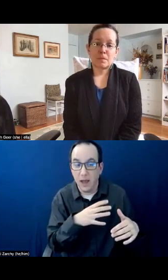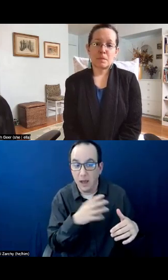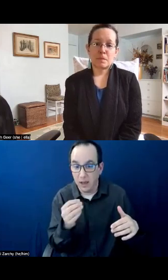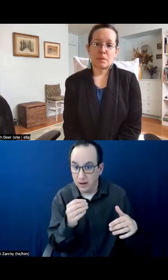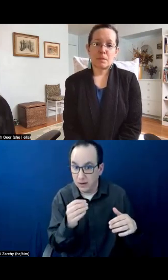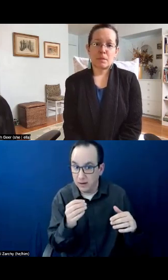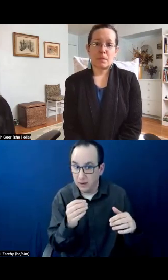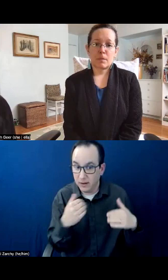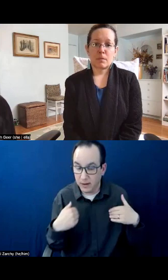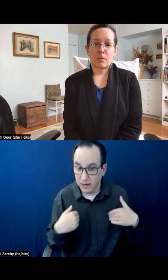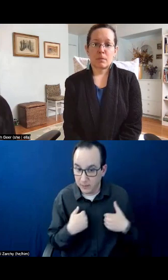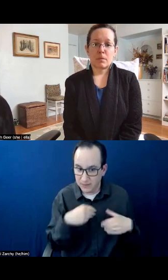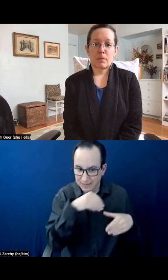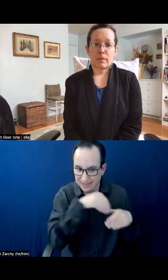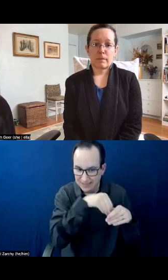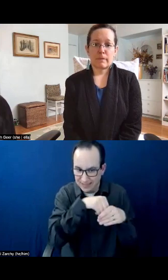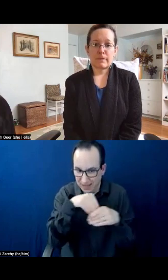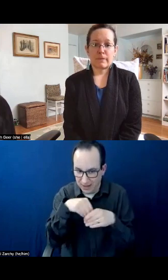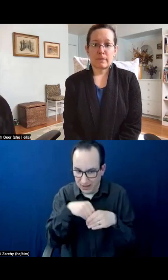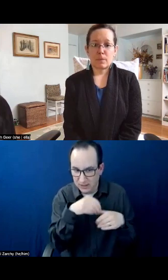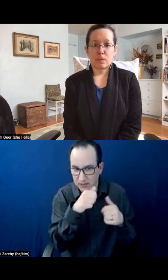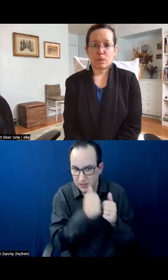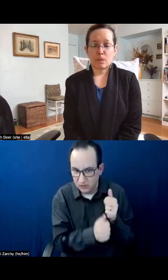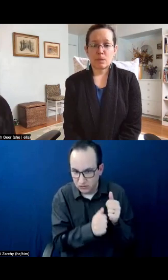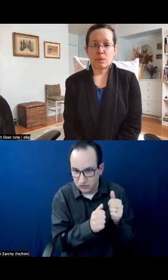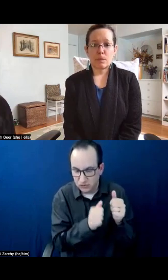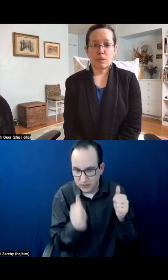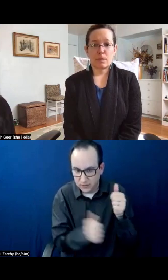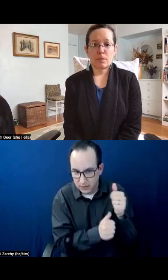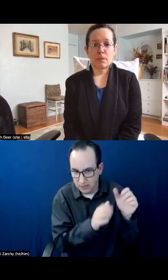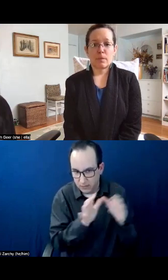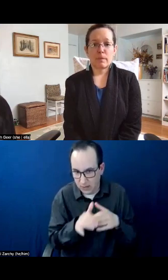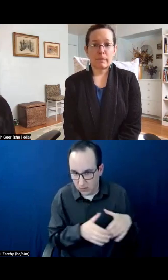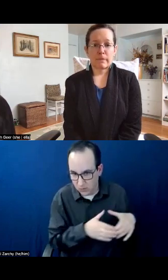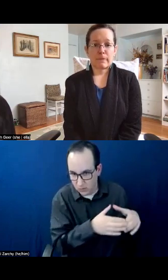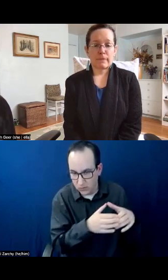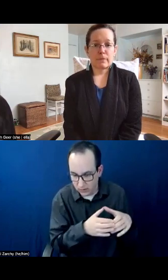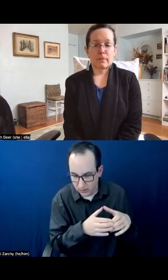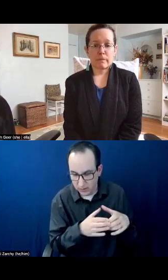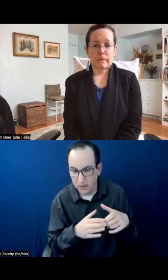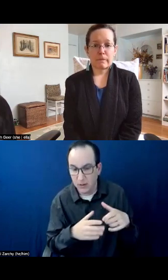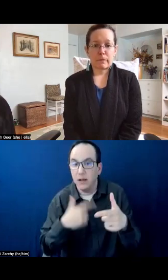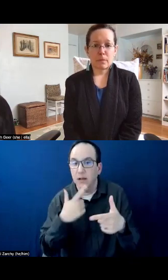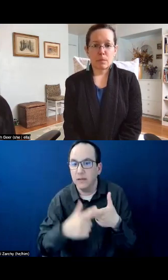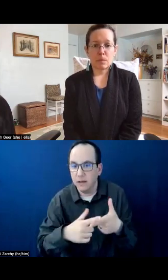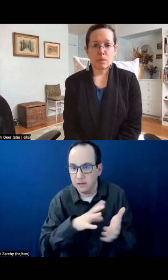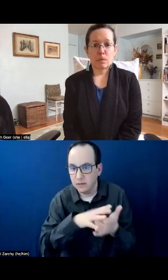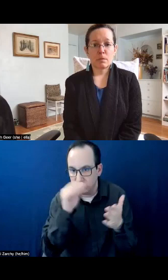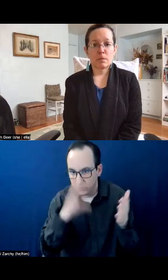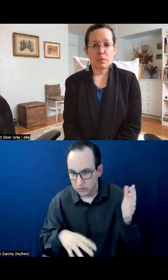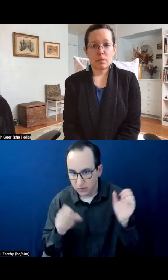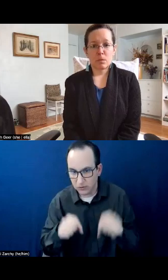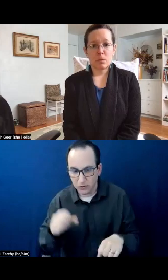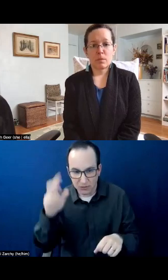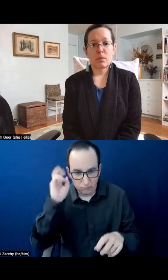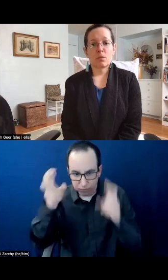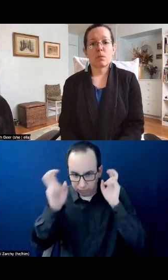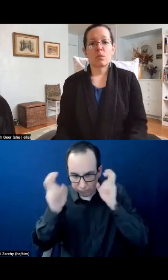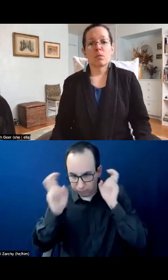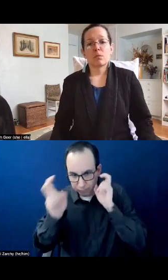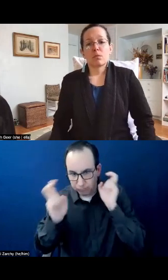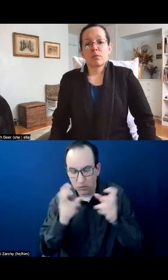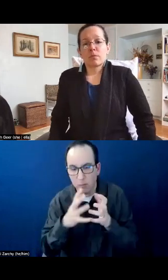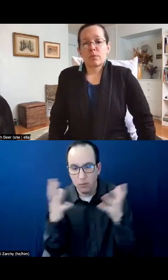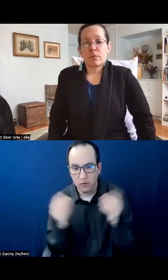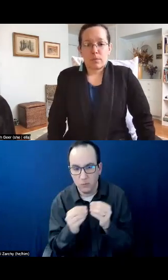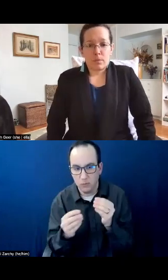stuff like that, and animals that may be within those subcategories, then